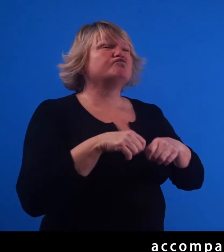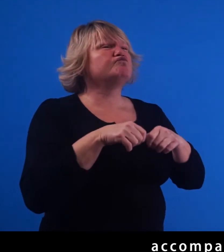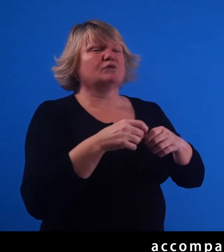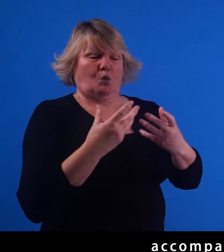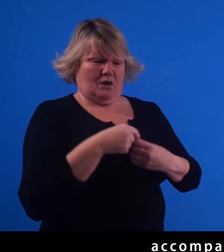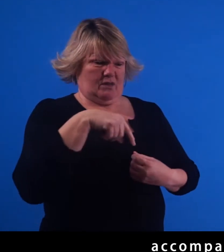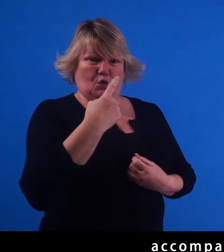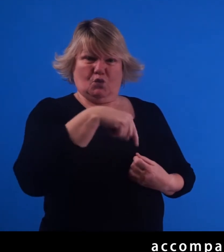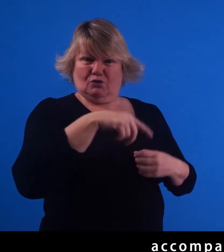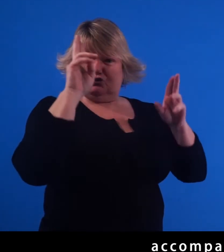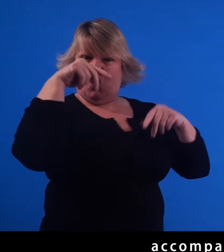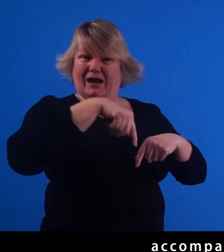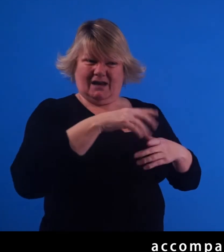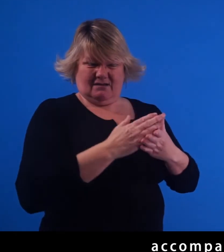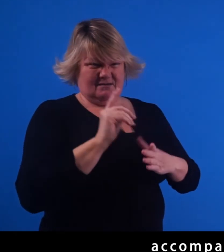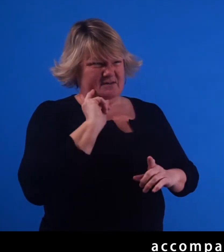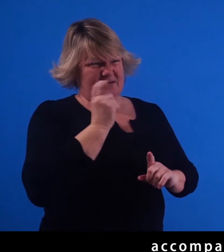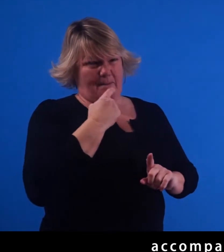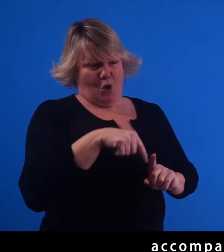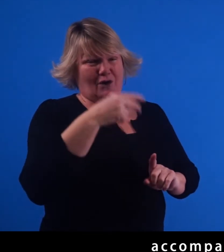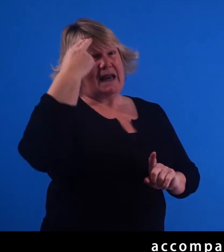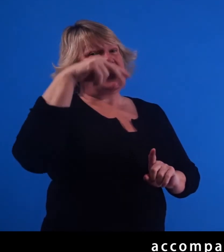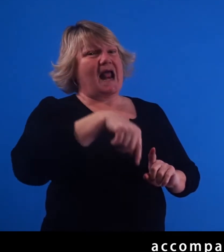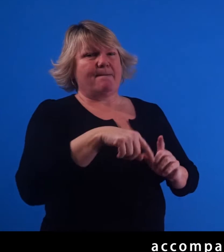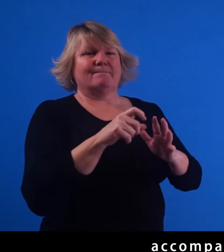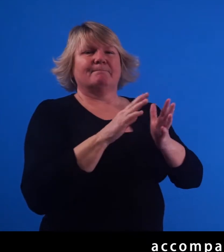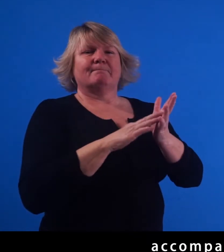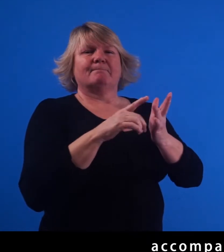accompanied only by a stubborn donkey called Modestine.